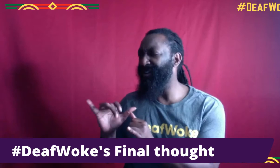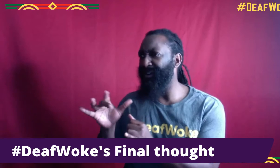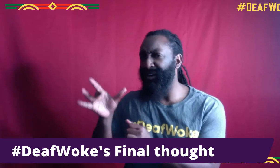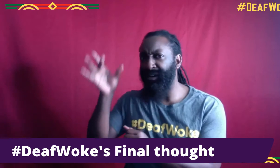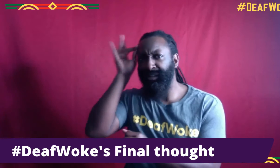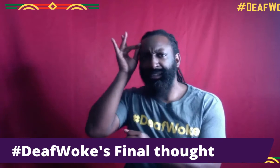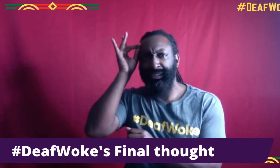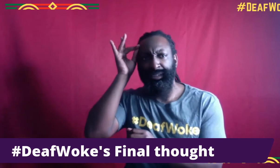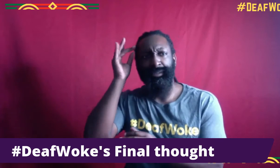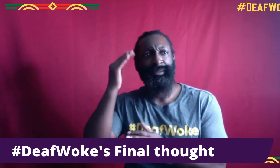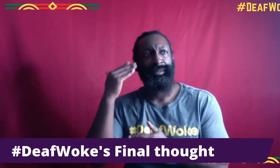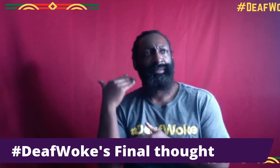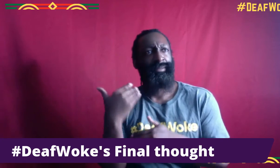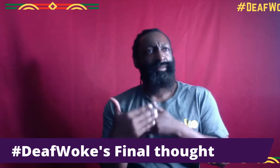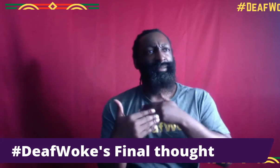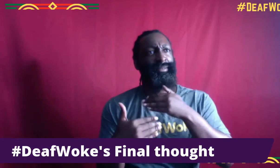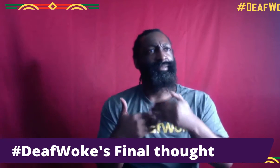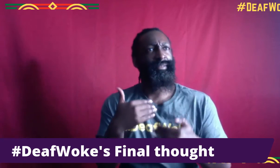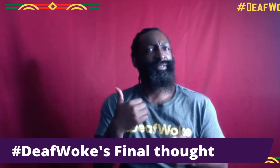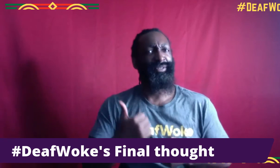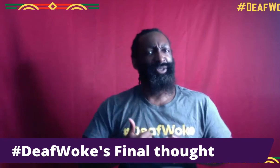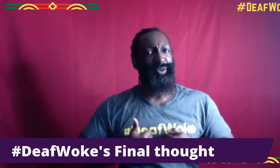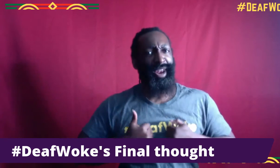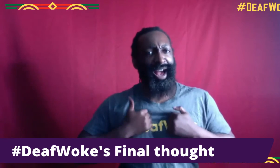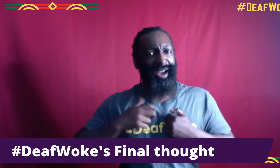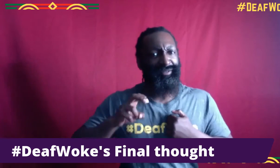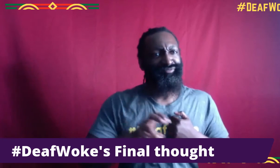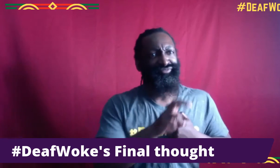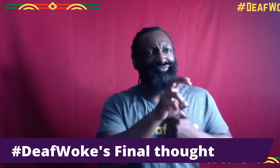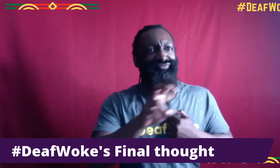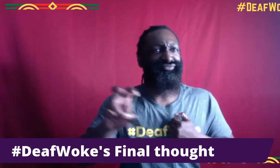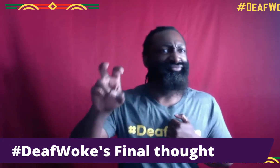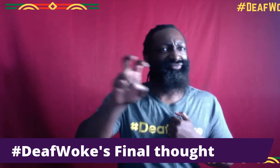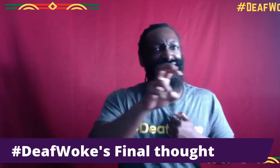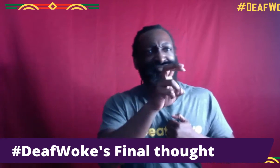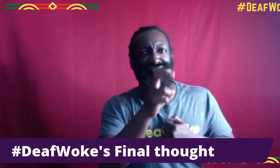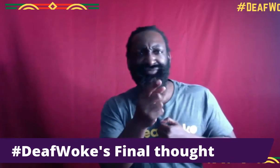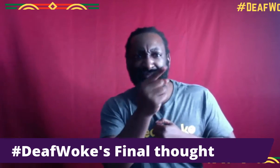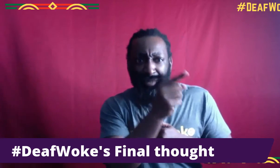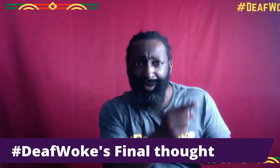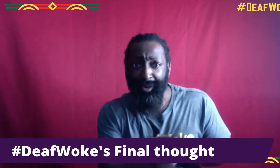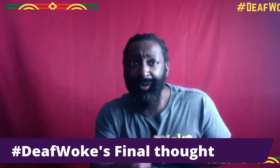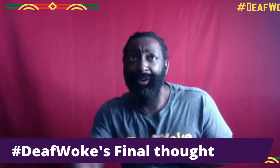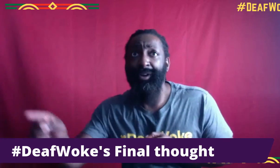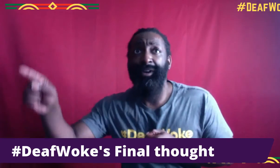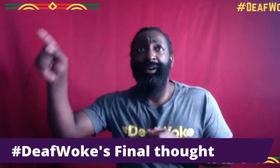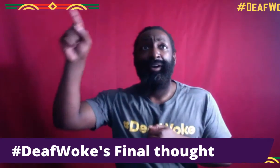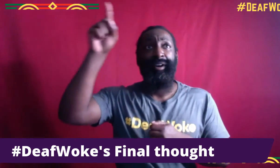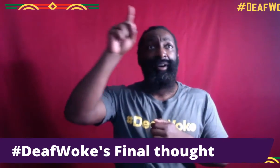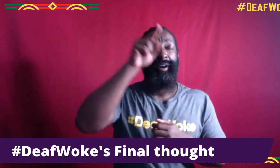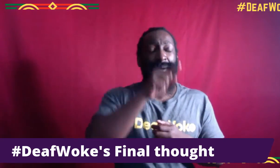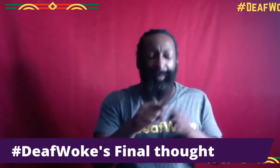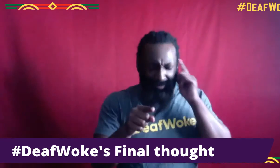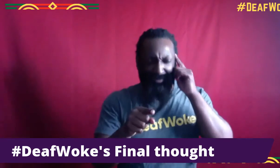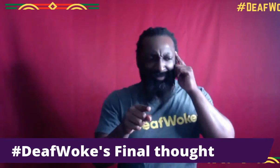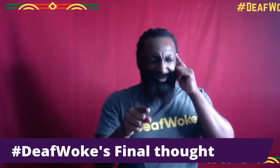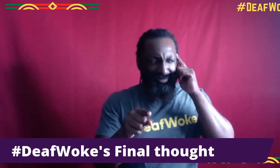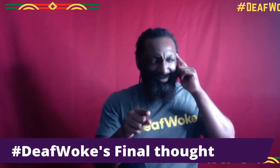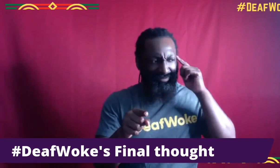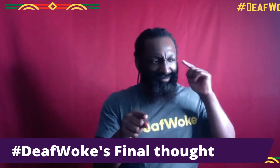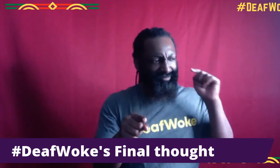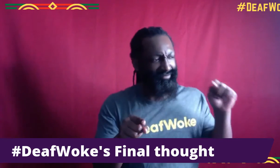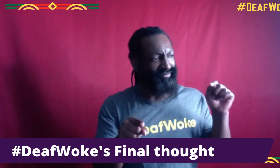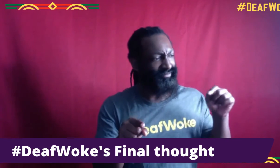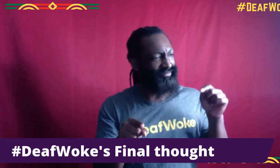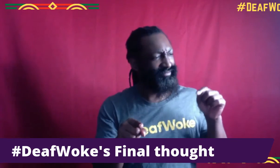curious about this sign language, and it stuck with her. As through her life, it came